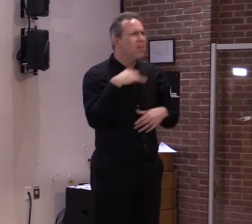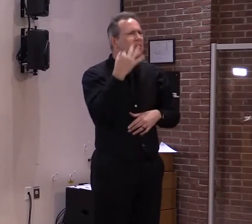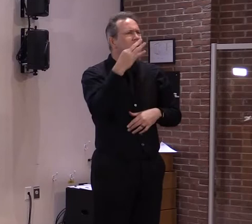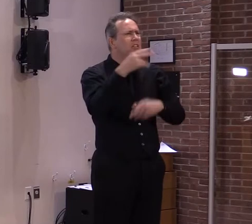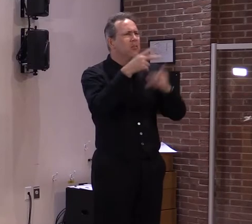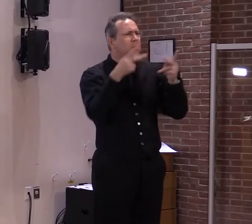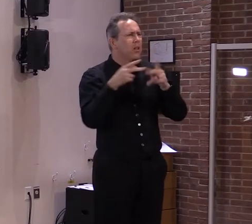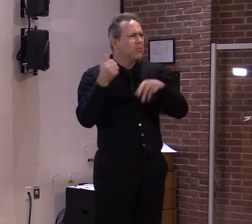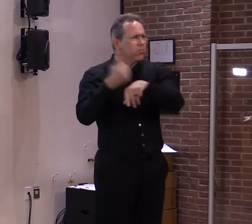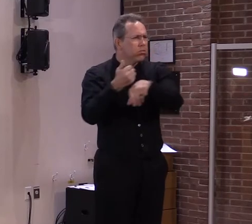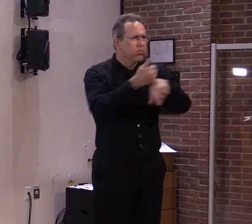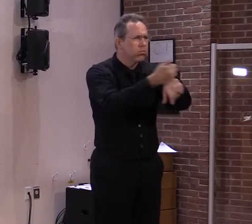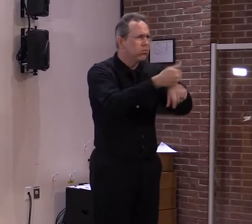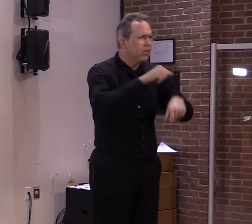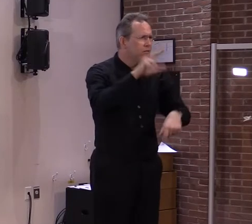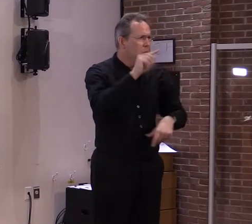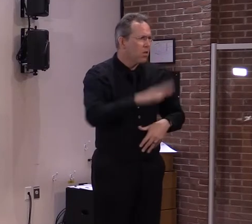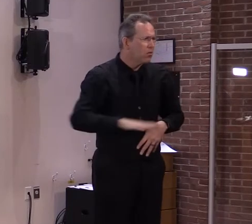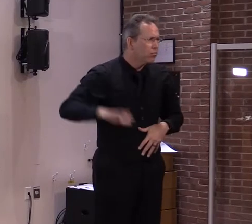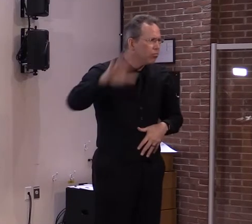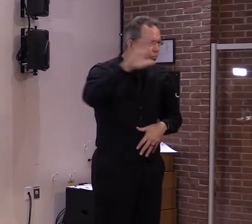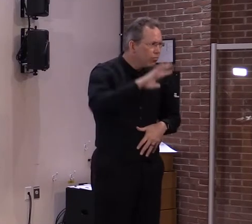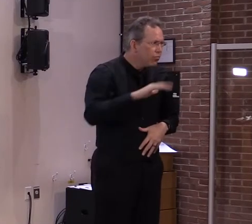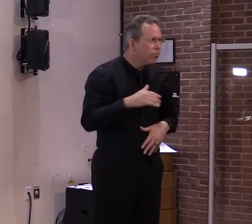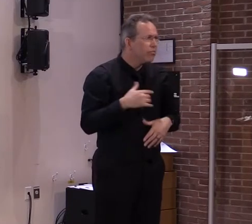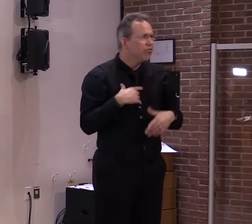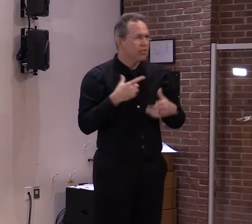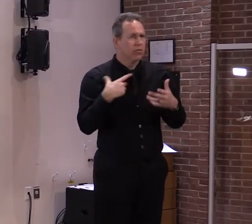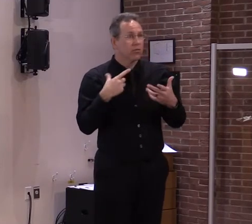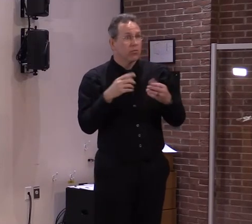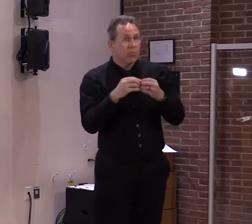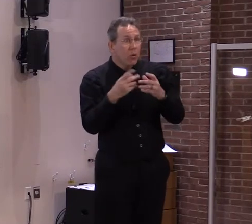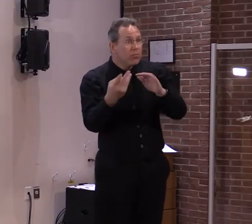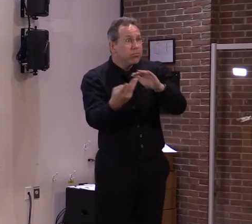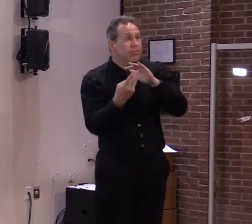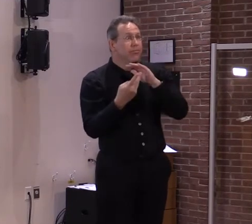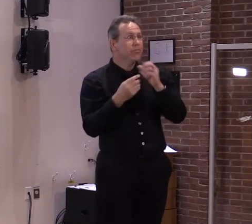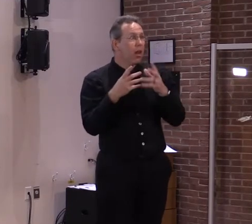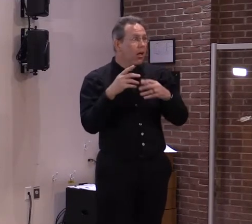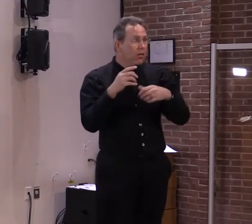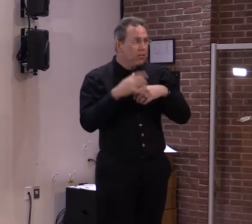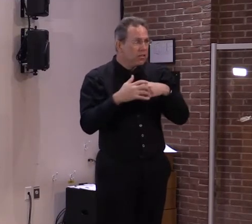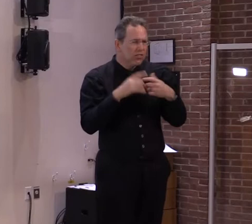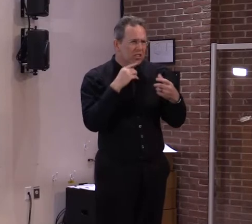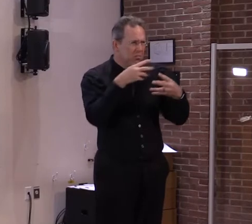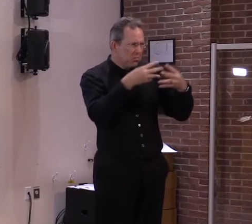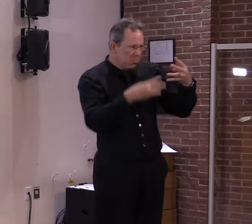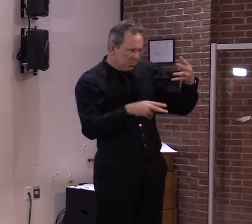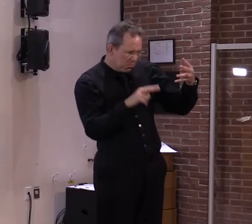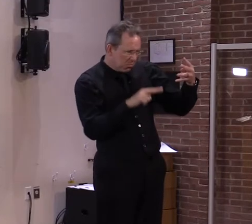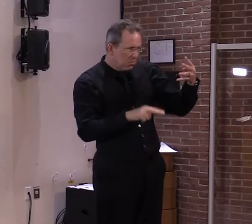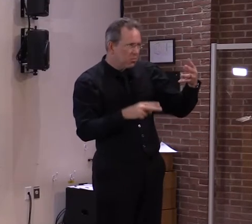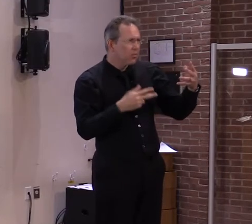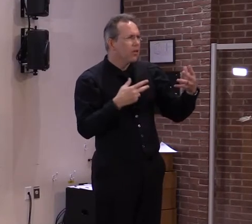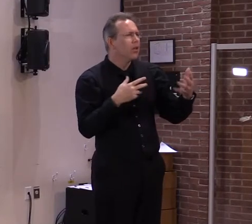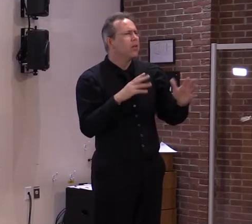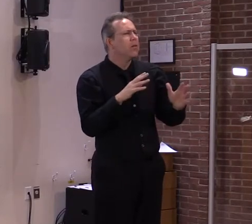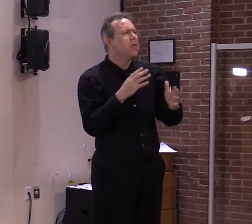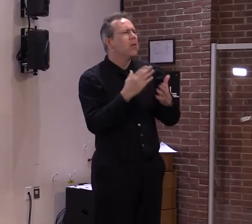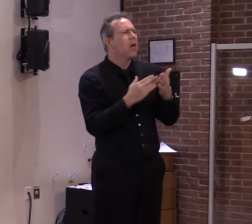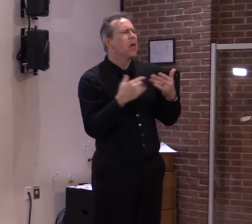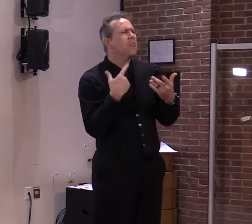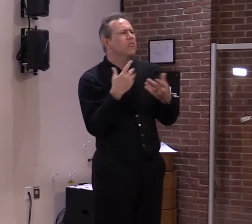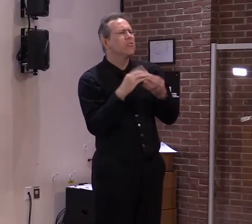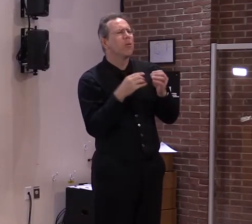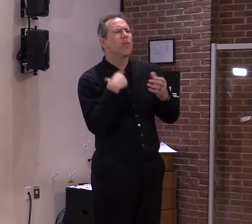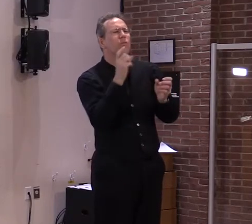capacity. I'm trying to look for the number, but bear with me in using just approximates.